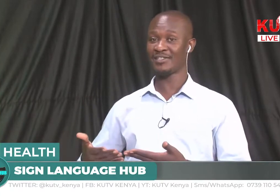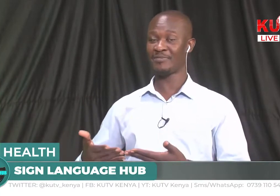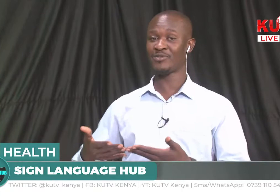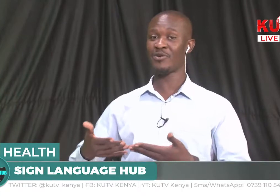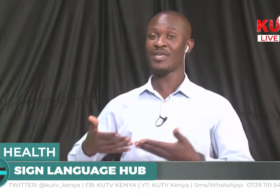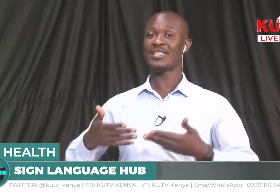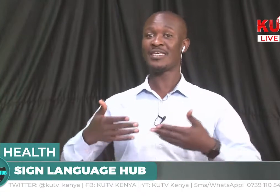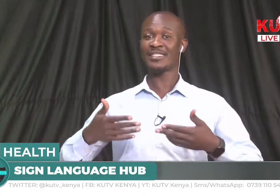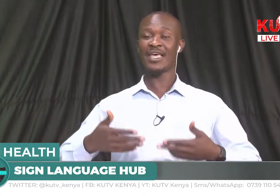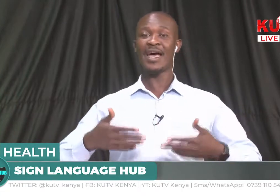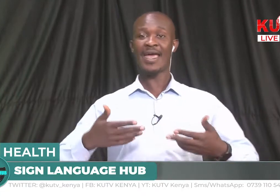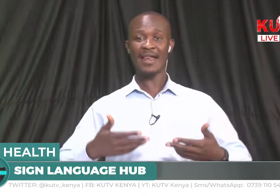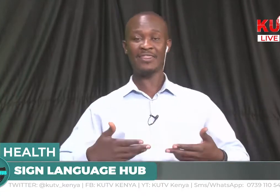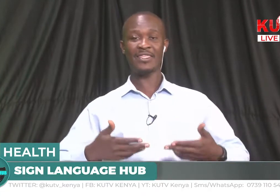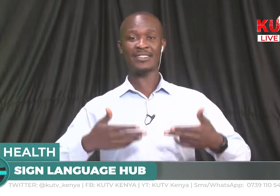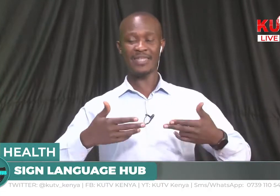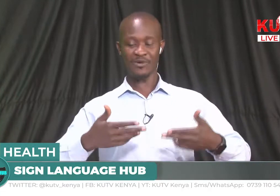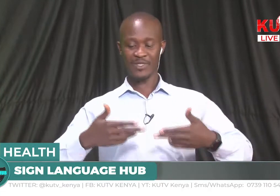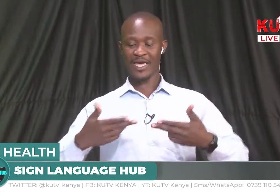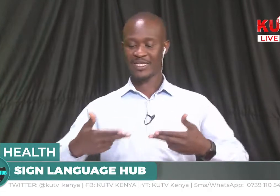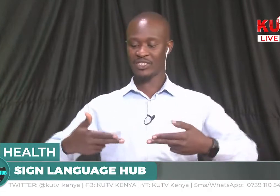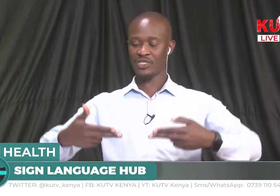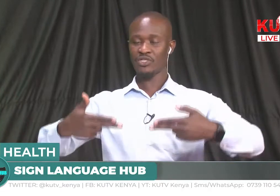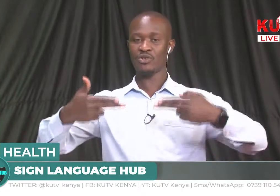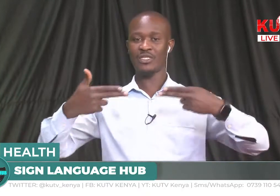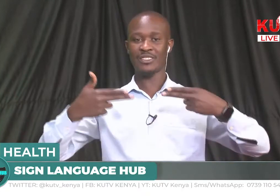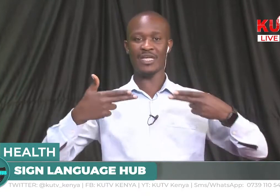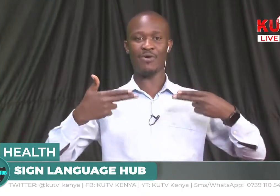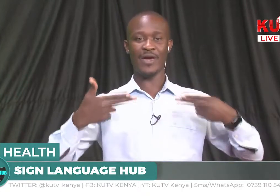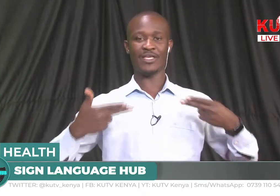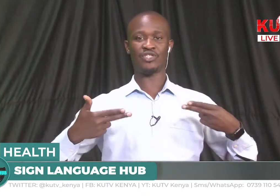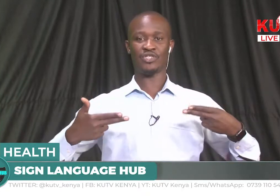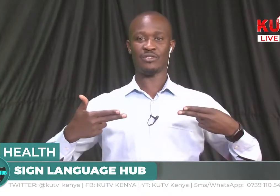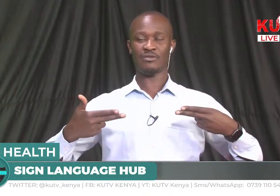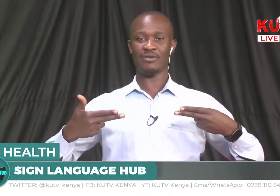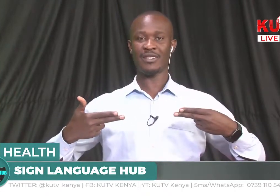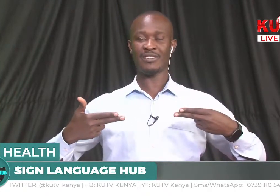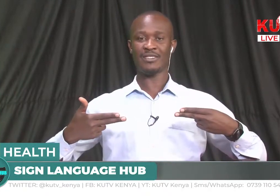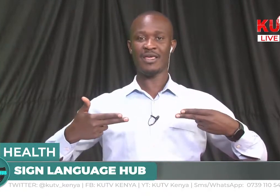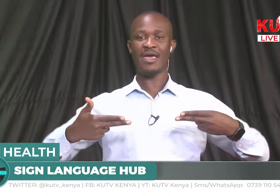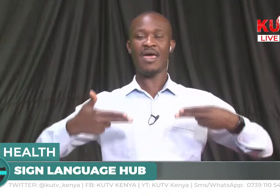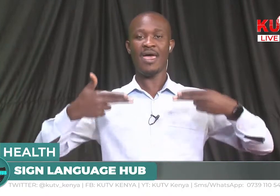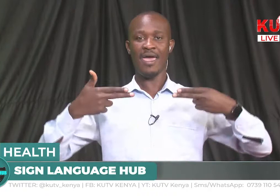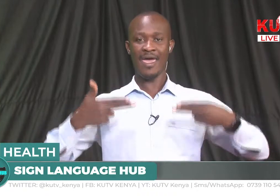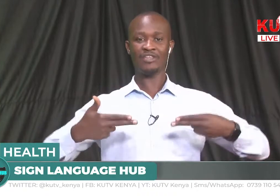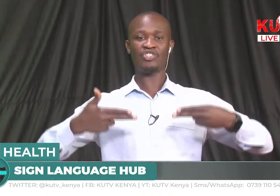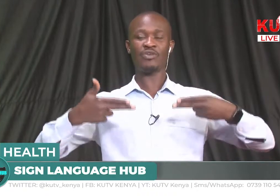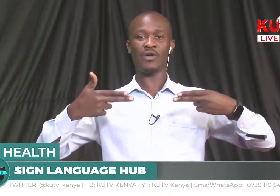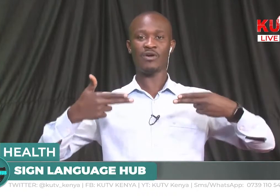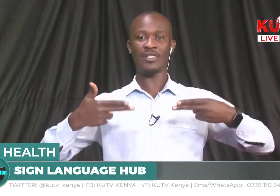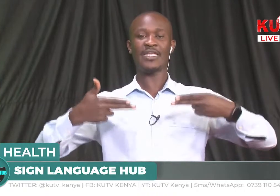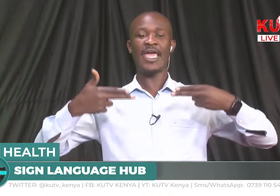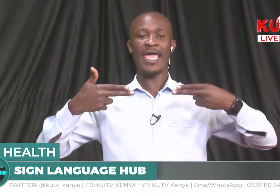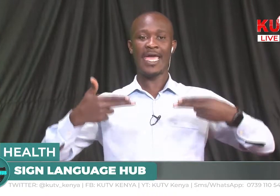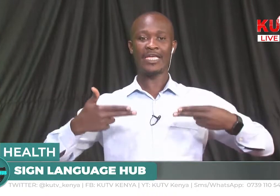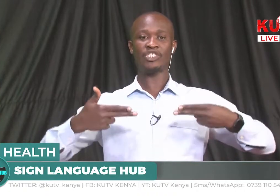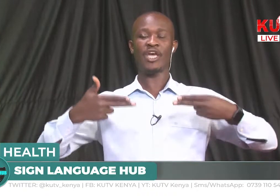So this health starts with H. So this is our H, all right? H, we call it H